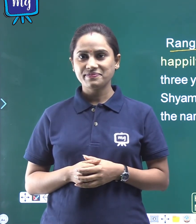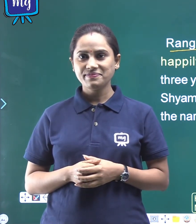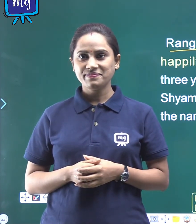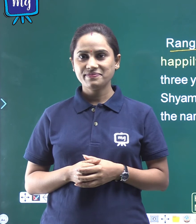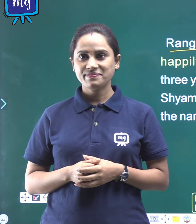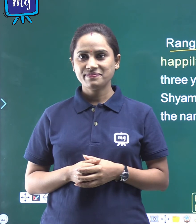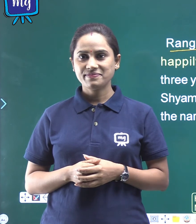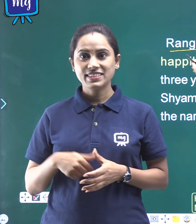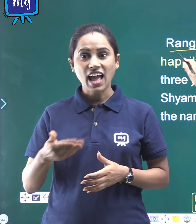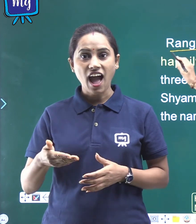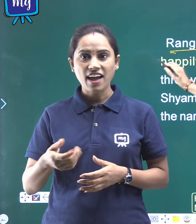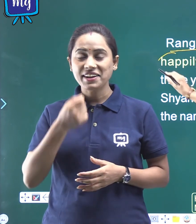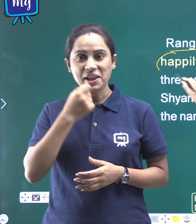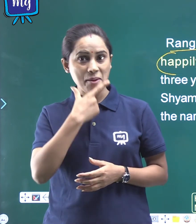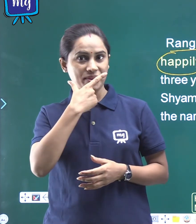are happily married